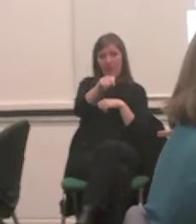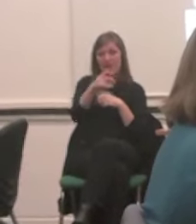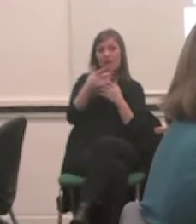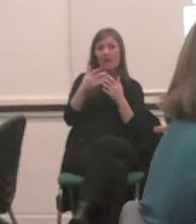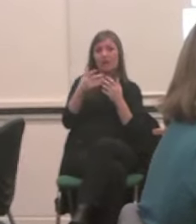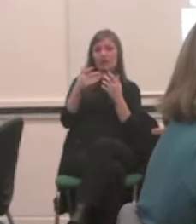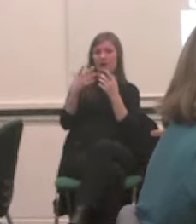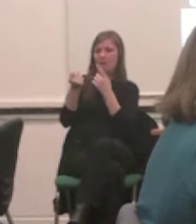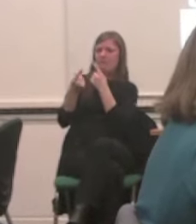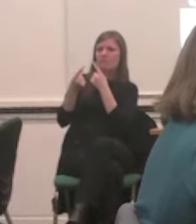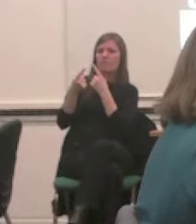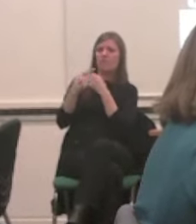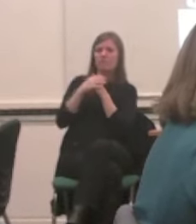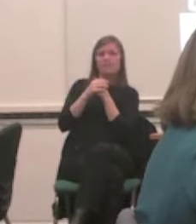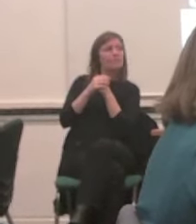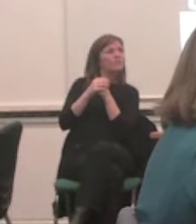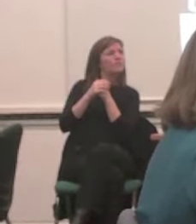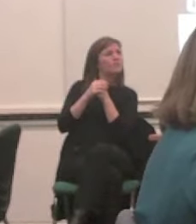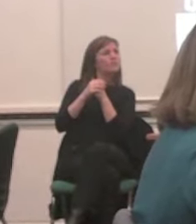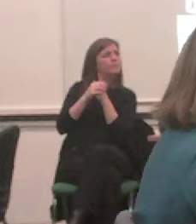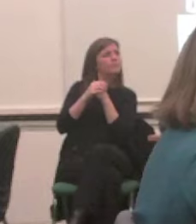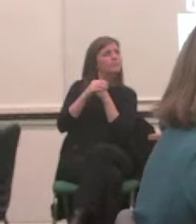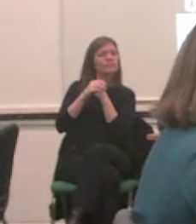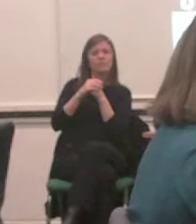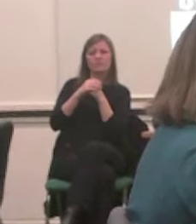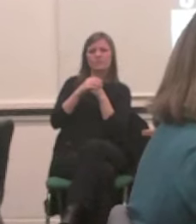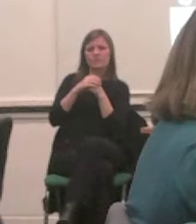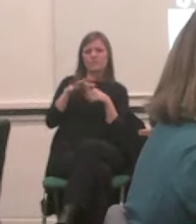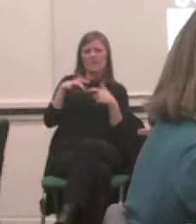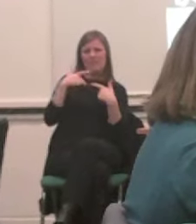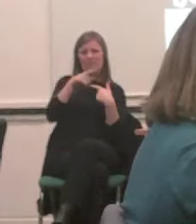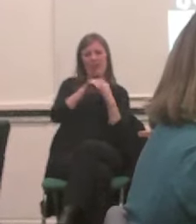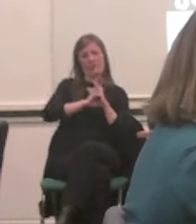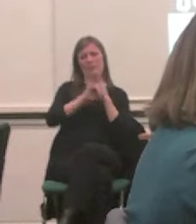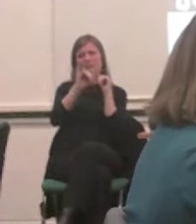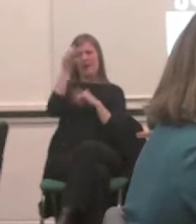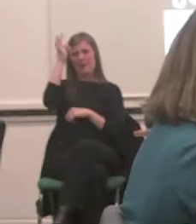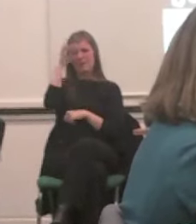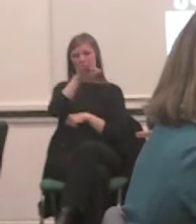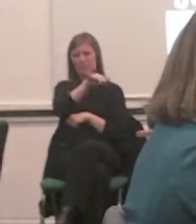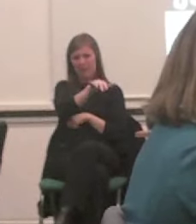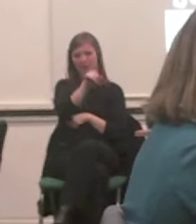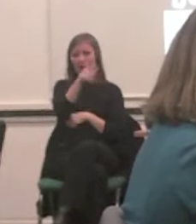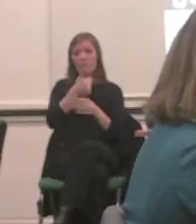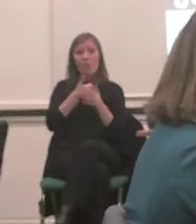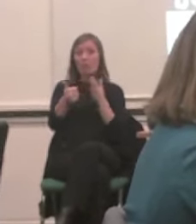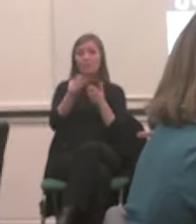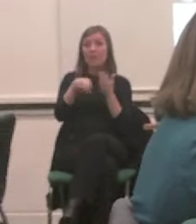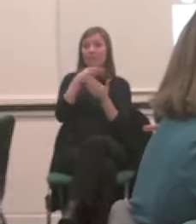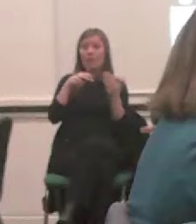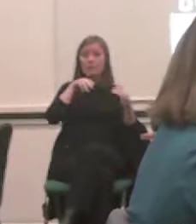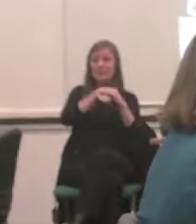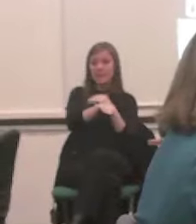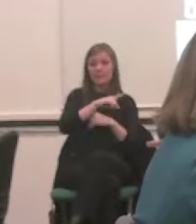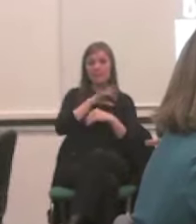several councillors who seem to be borderline sociopath, really. And they keep getting voted in by default because